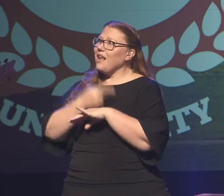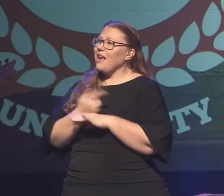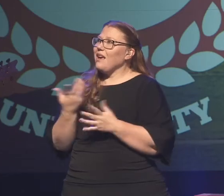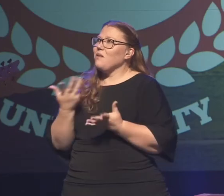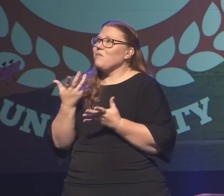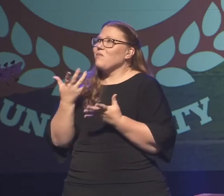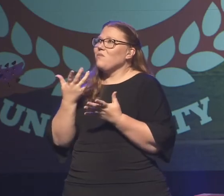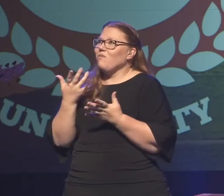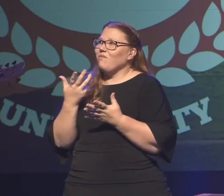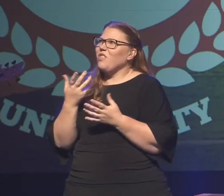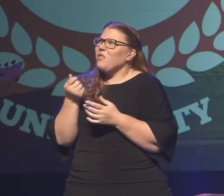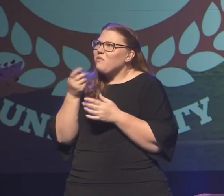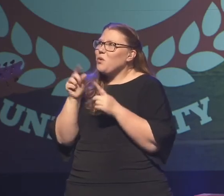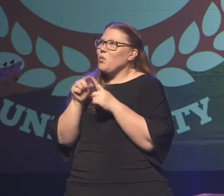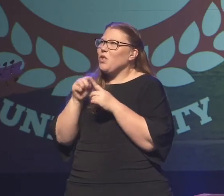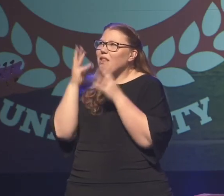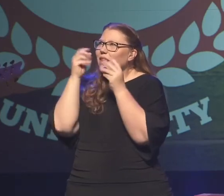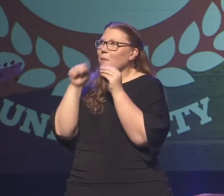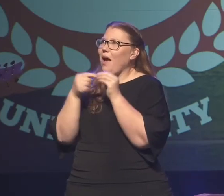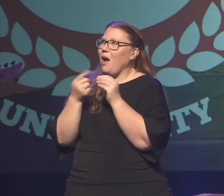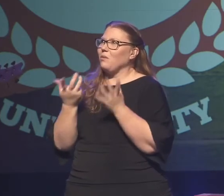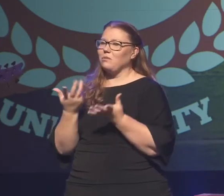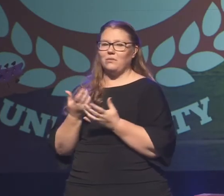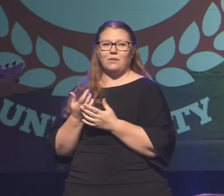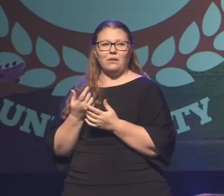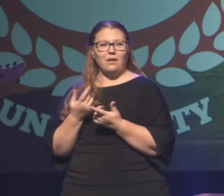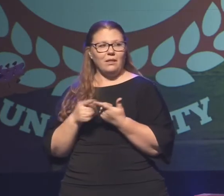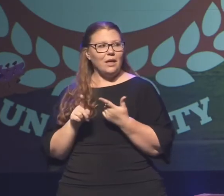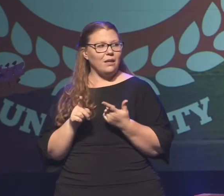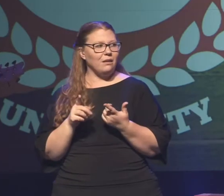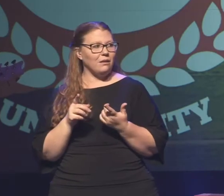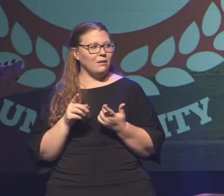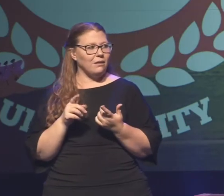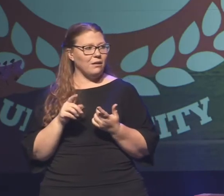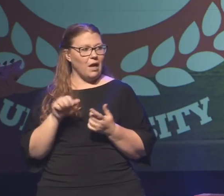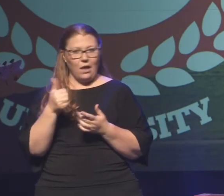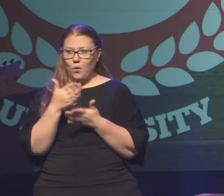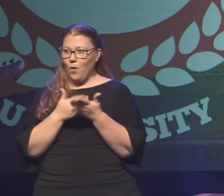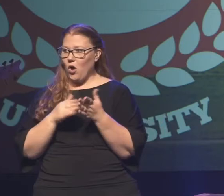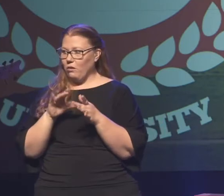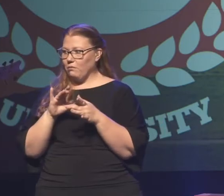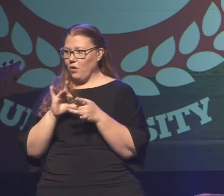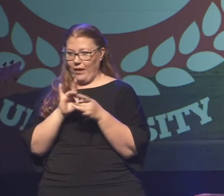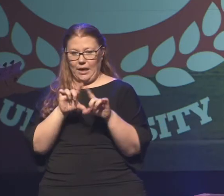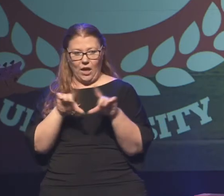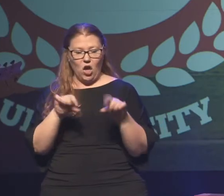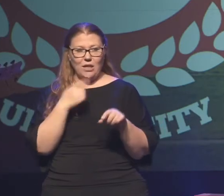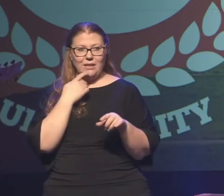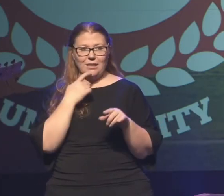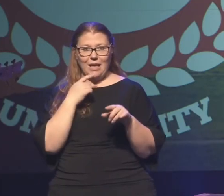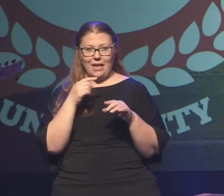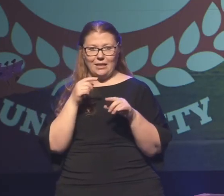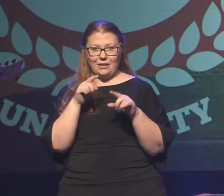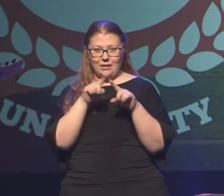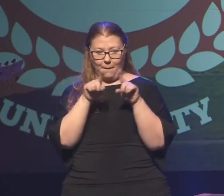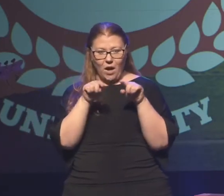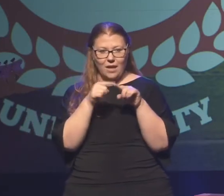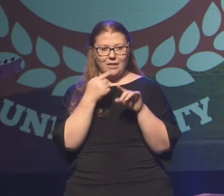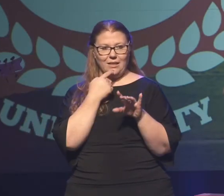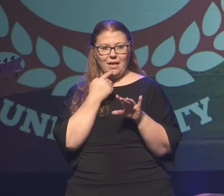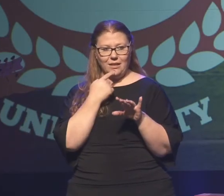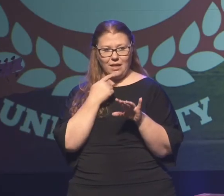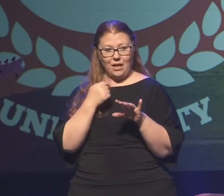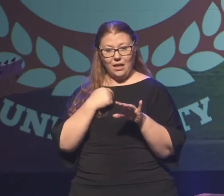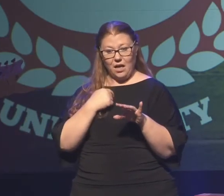Just a phrase, a few words. And then another part of on your Connect card is a box that says, hey, I'd be open